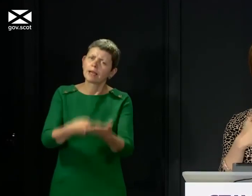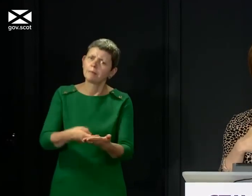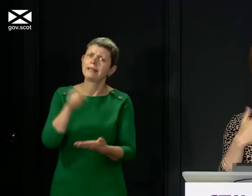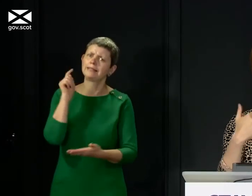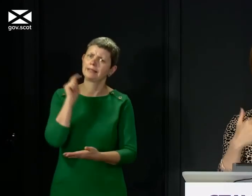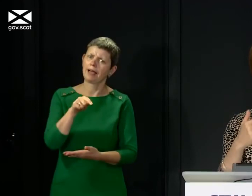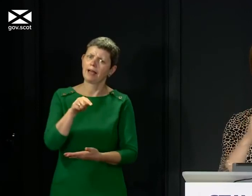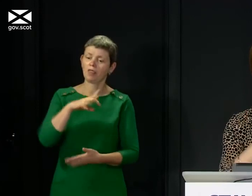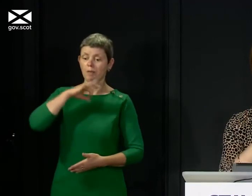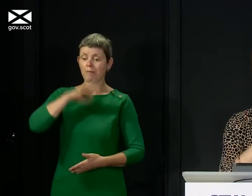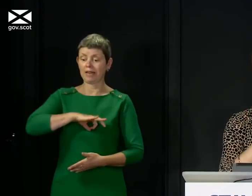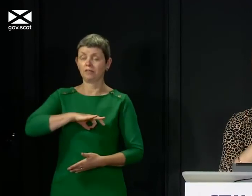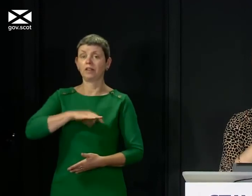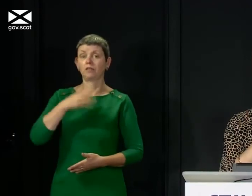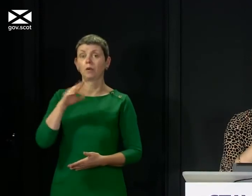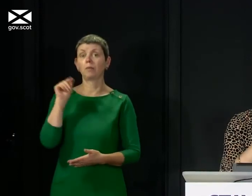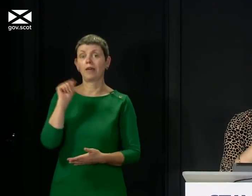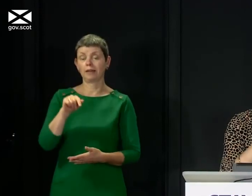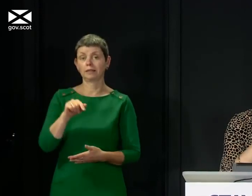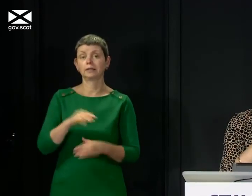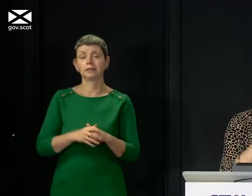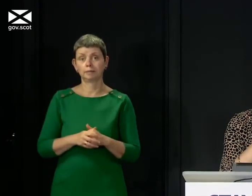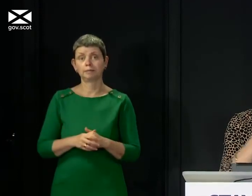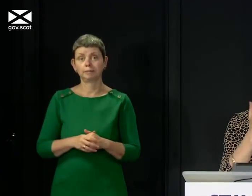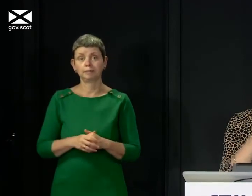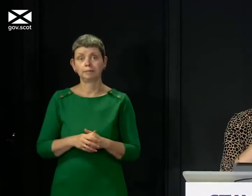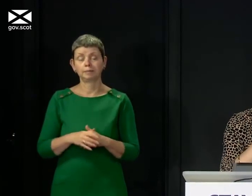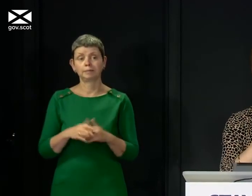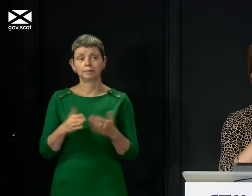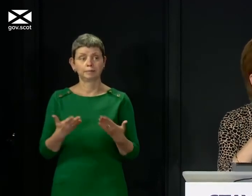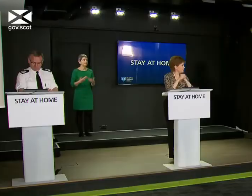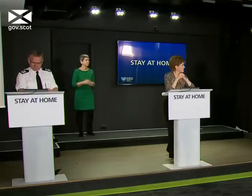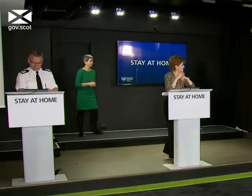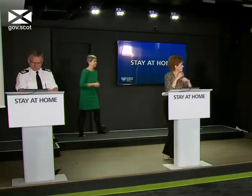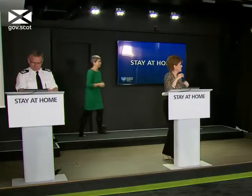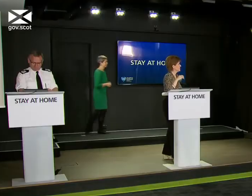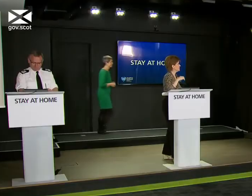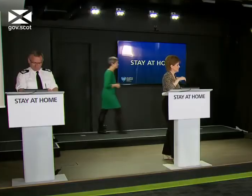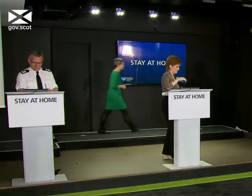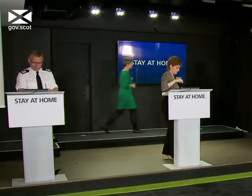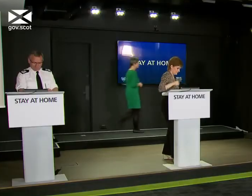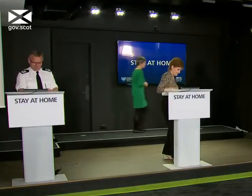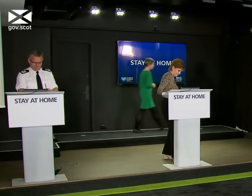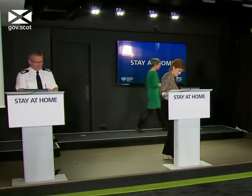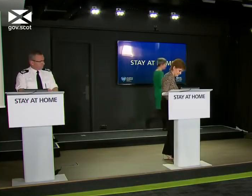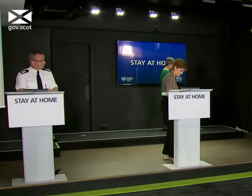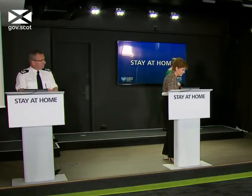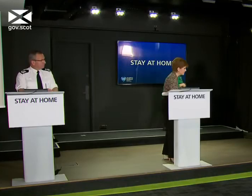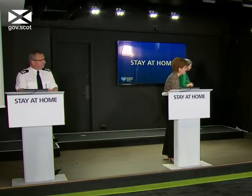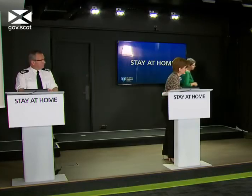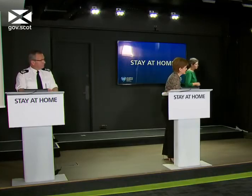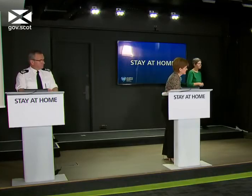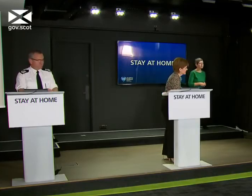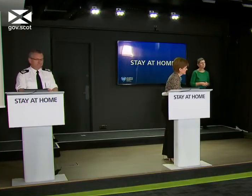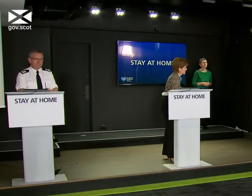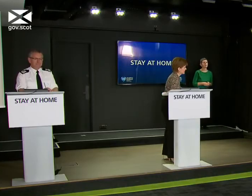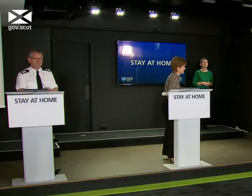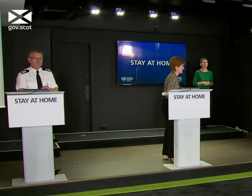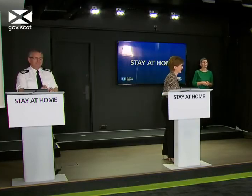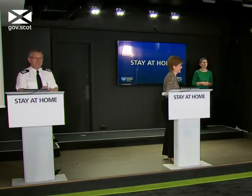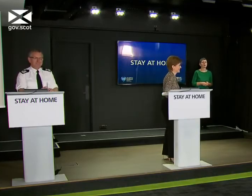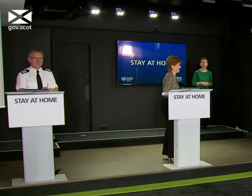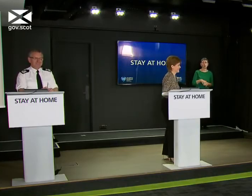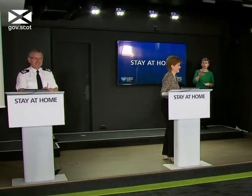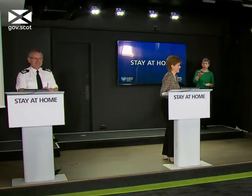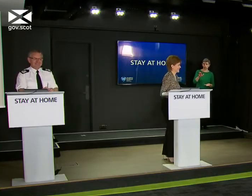the benefit and the protection that people will get from it actually is so you should never first of all first minister feel obliged to bring me